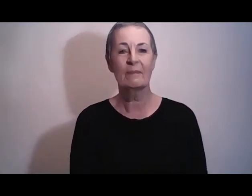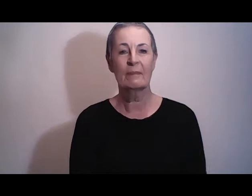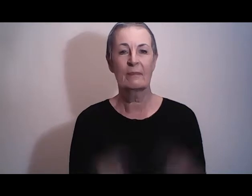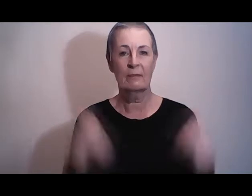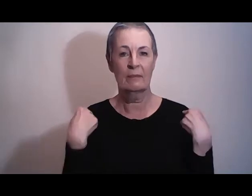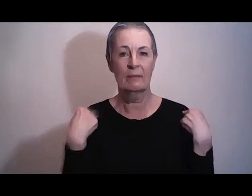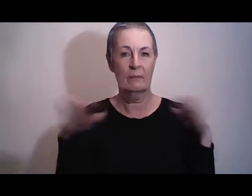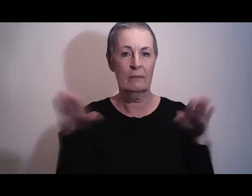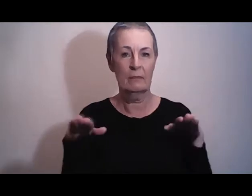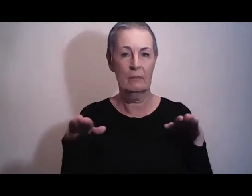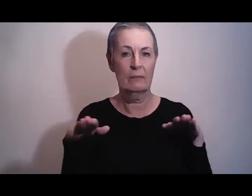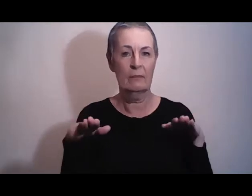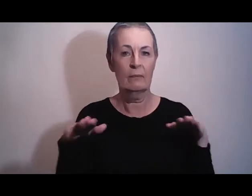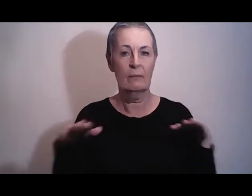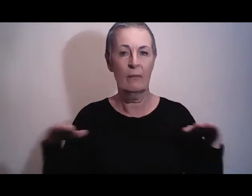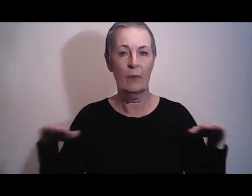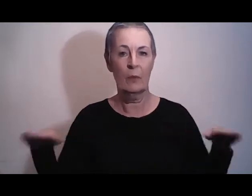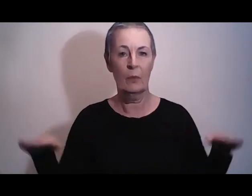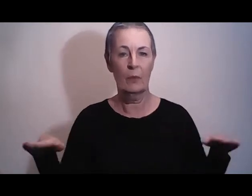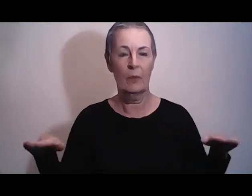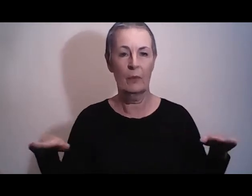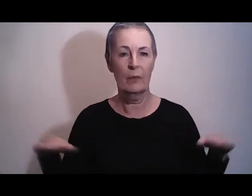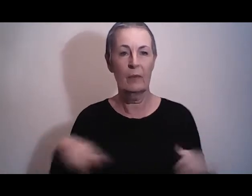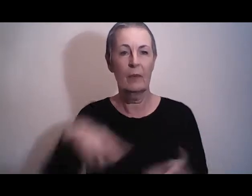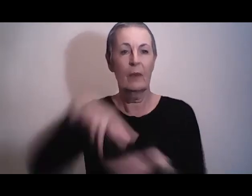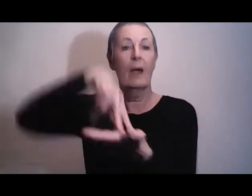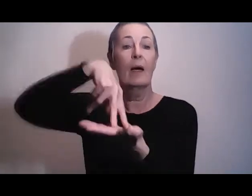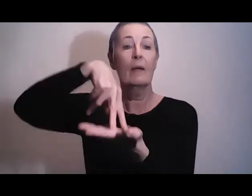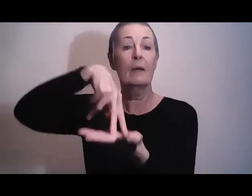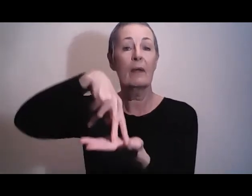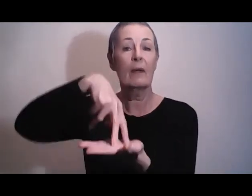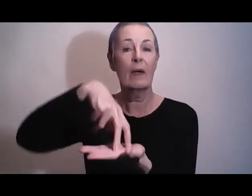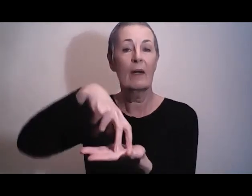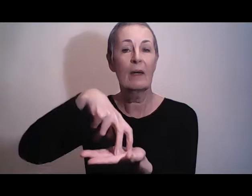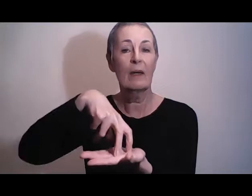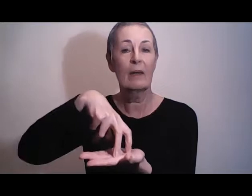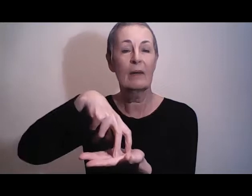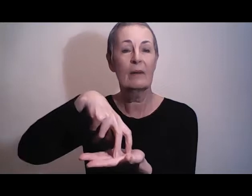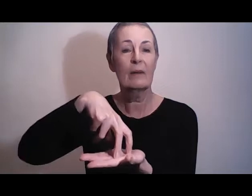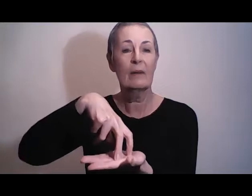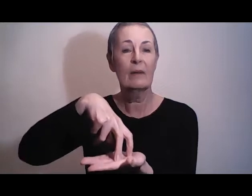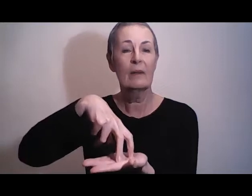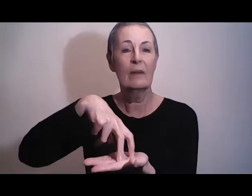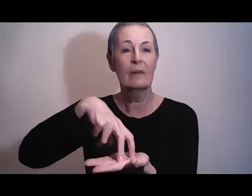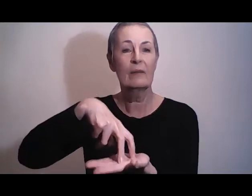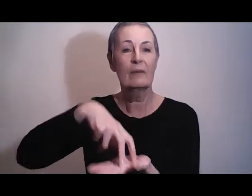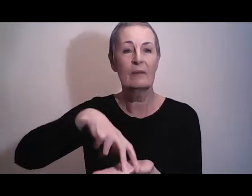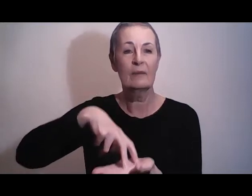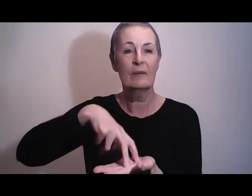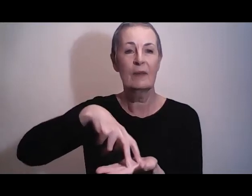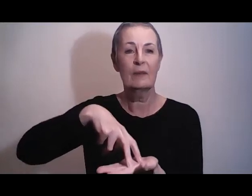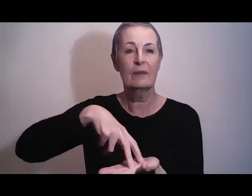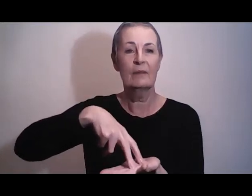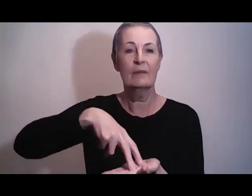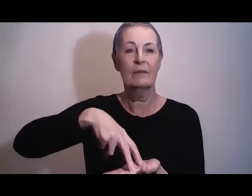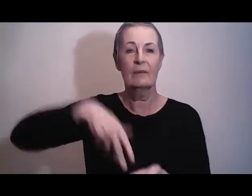width apart, you sink. Remember what I mentioned here. It's just an aligning of the tail so that you're reaching down